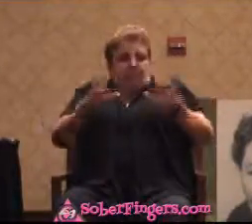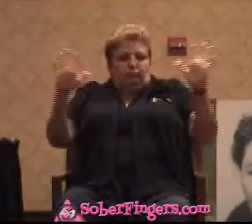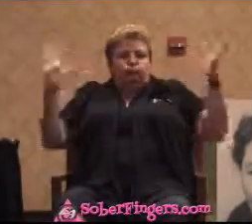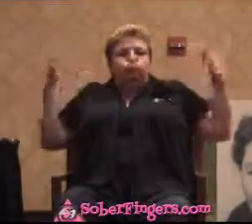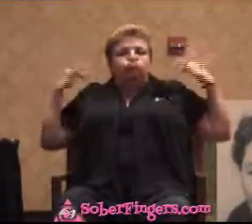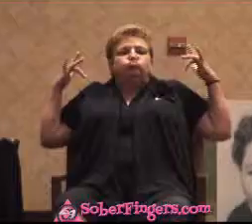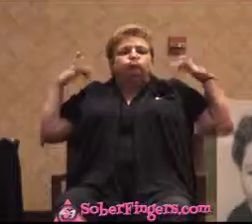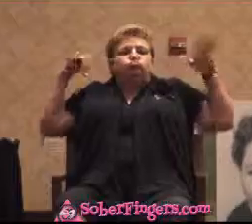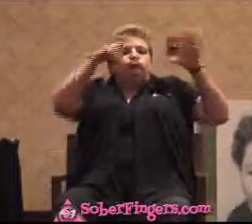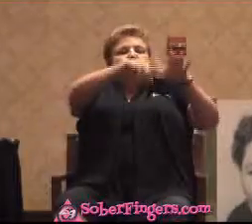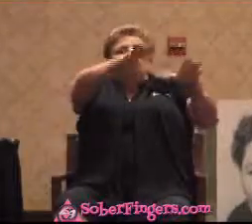No problem.